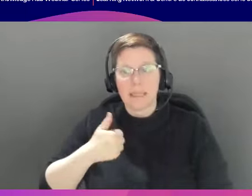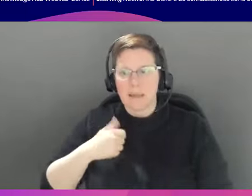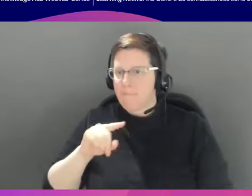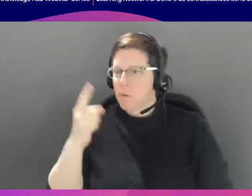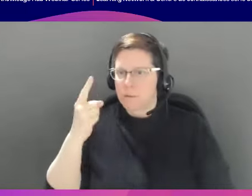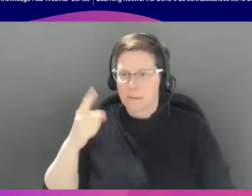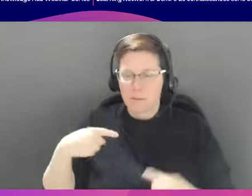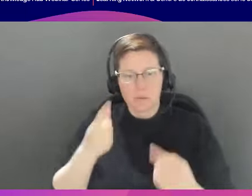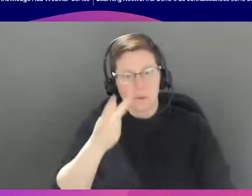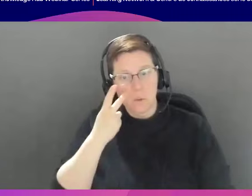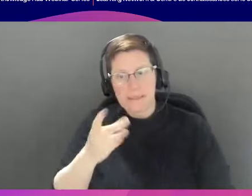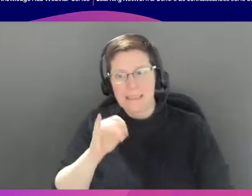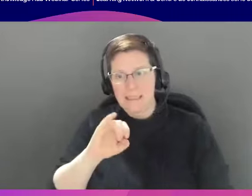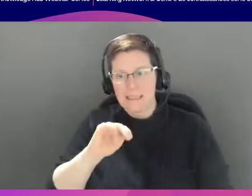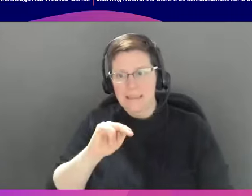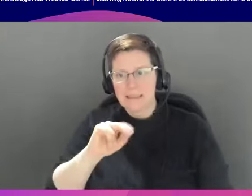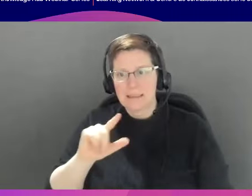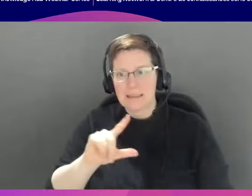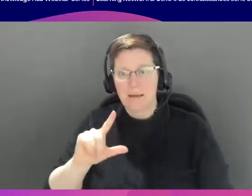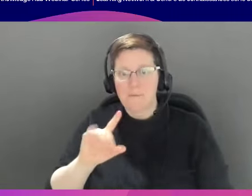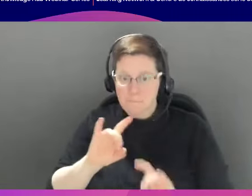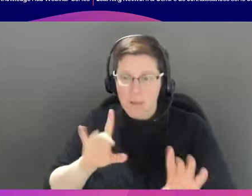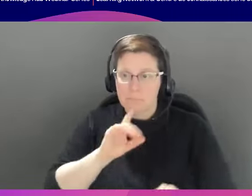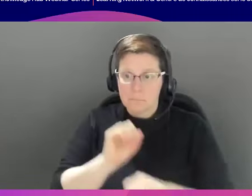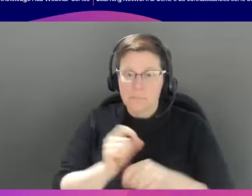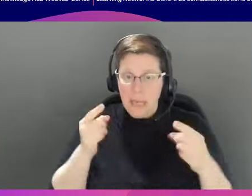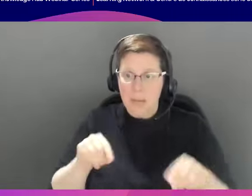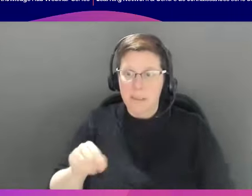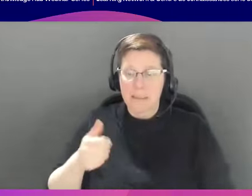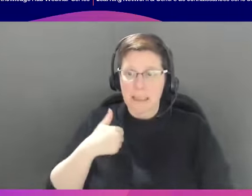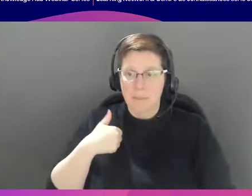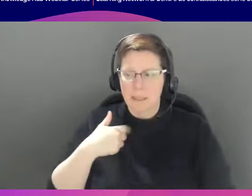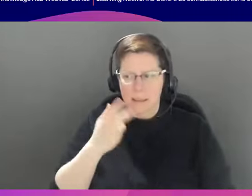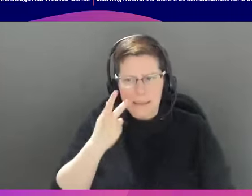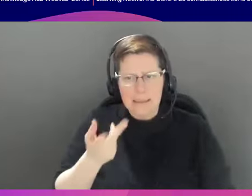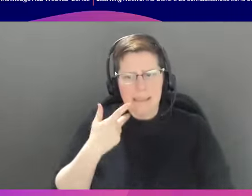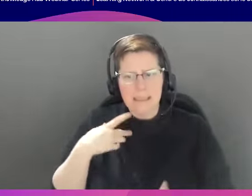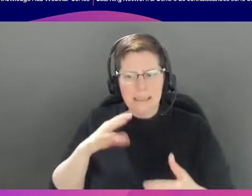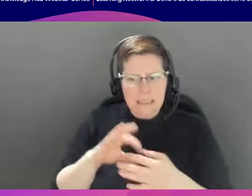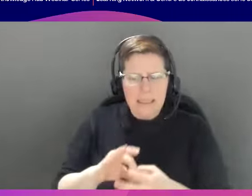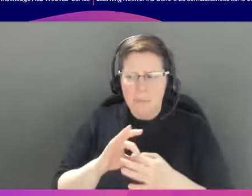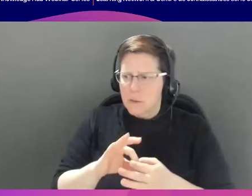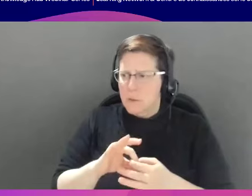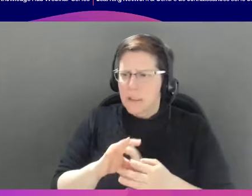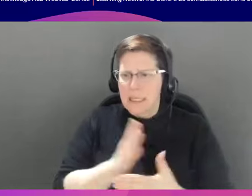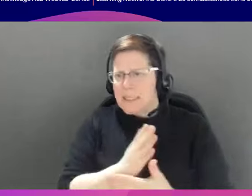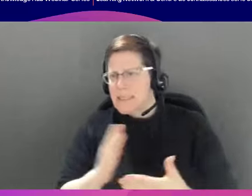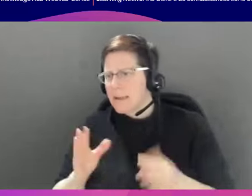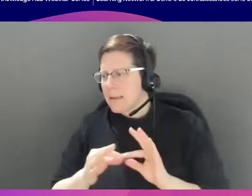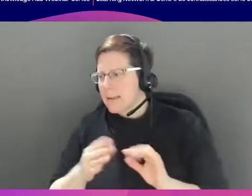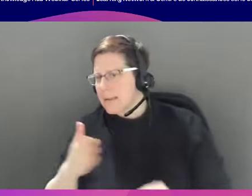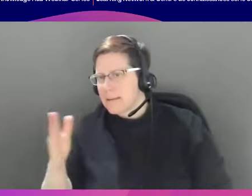incel violence is very real in Canada, and there are increasing linkages between ideological extremism and the gender